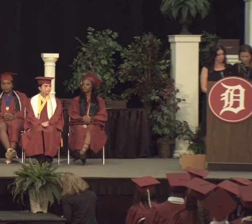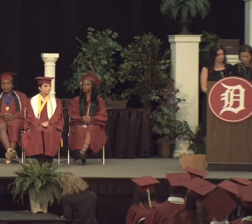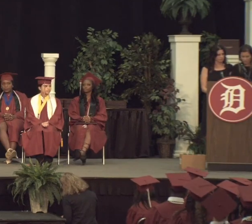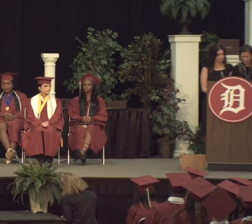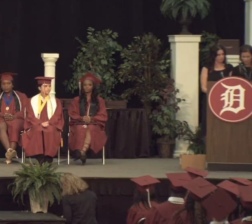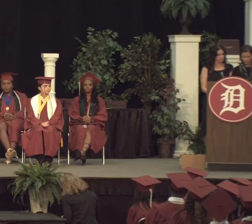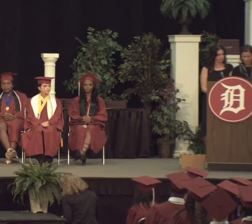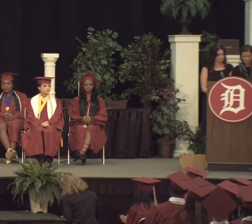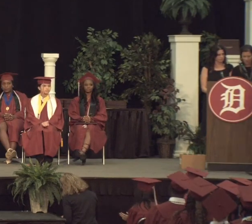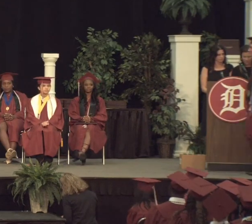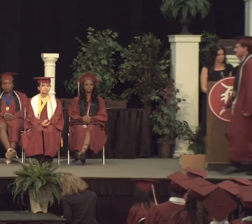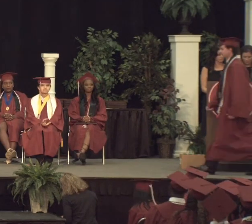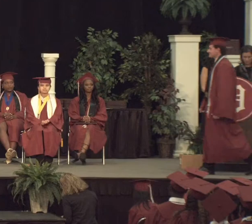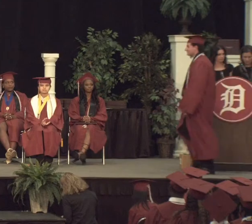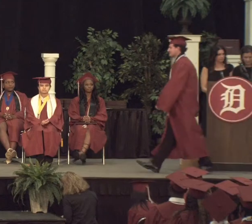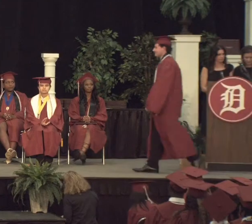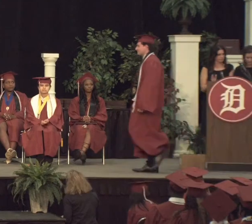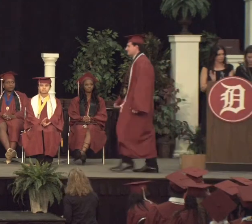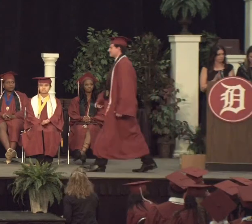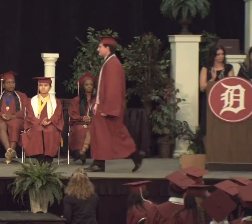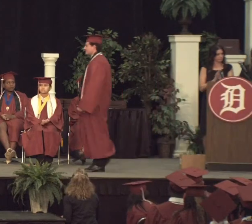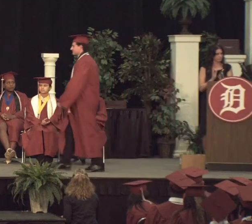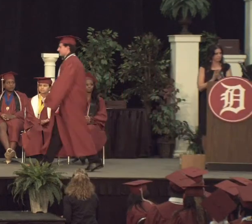Christian Bowler, magna cum laude.